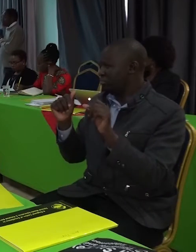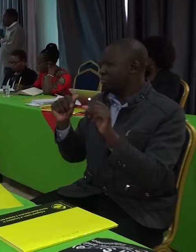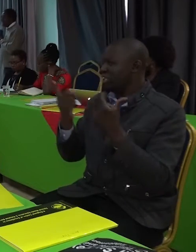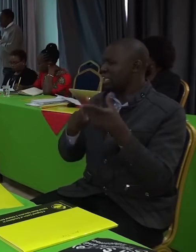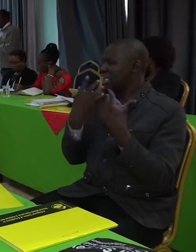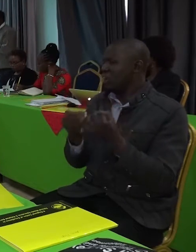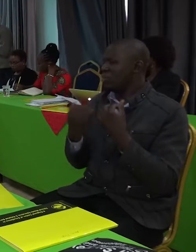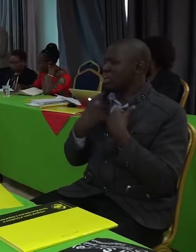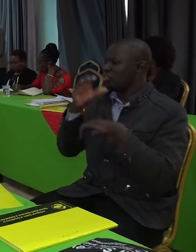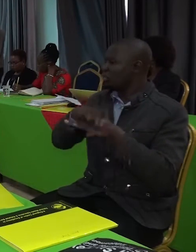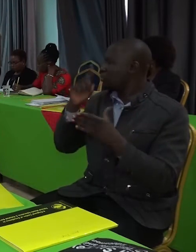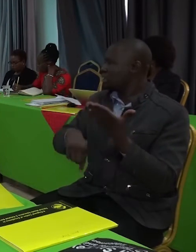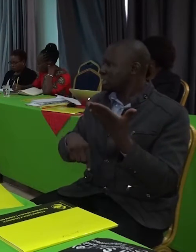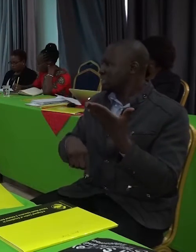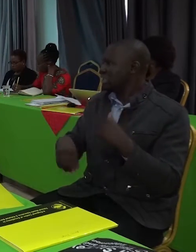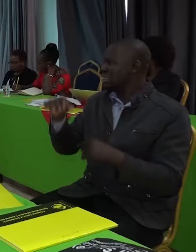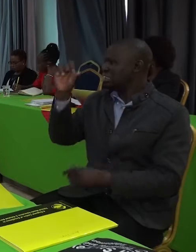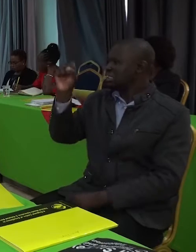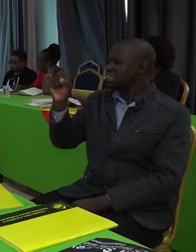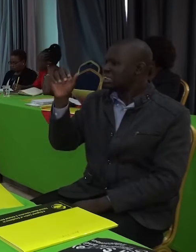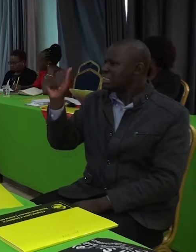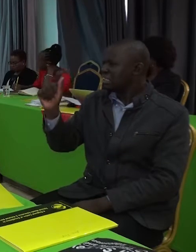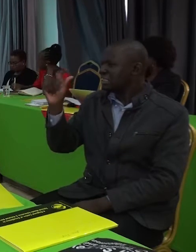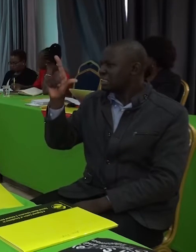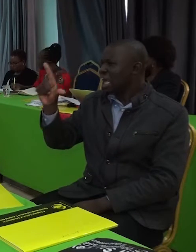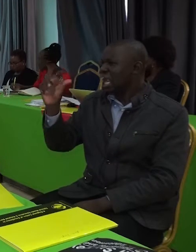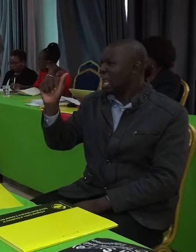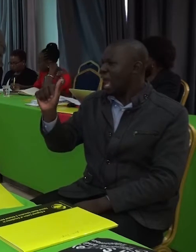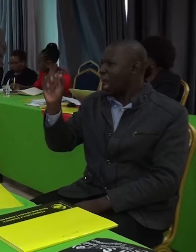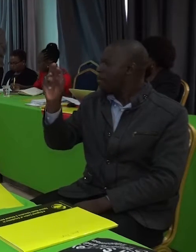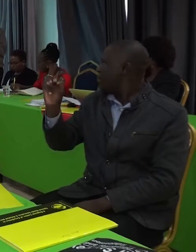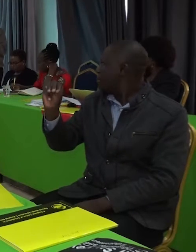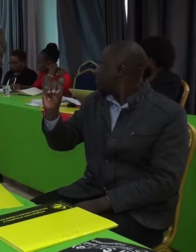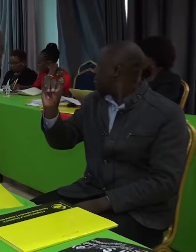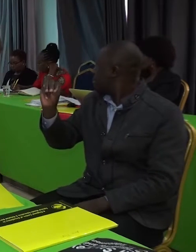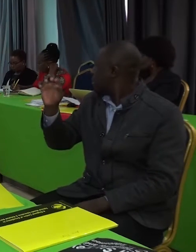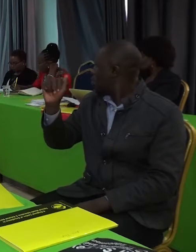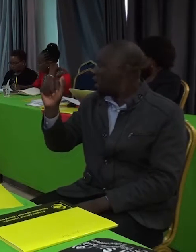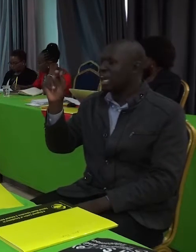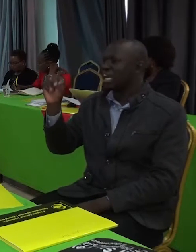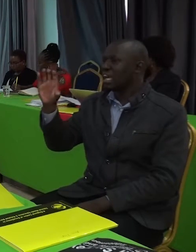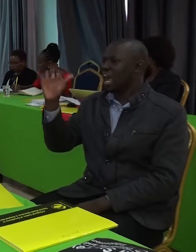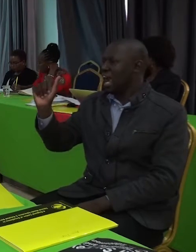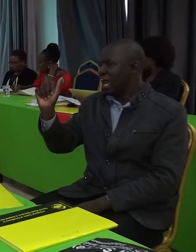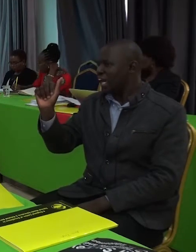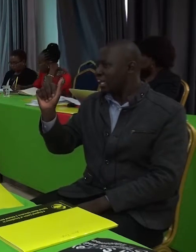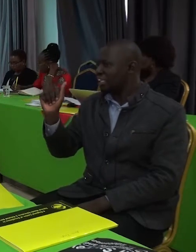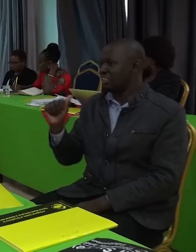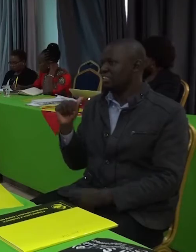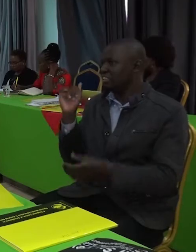Then we have got Salamanca. Immediately after the standard rules, we had Salamanca, which was